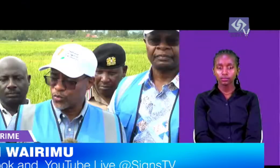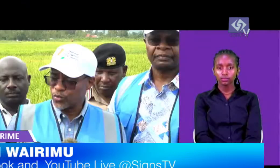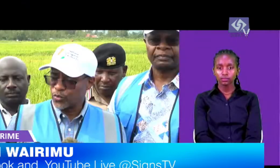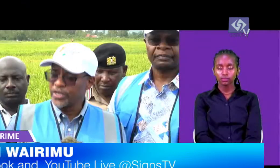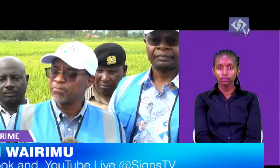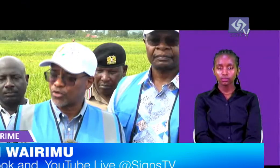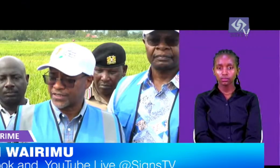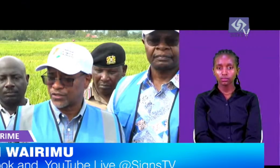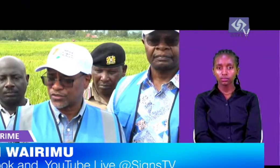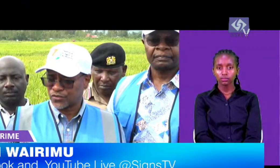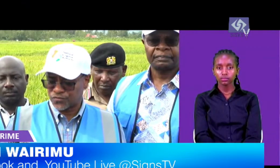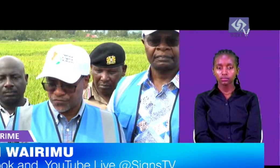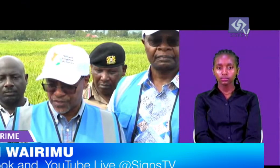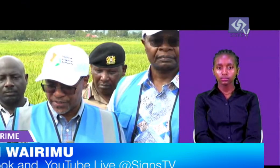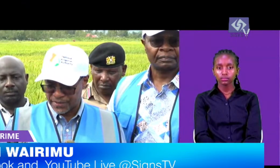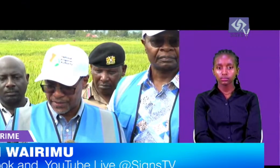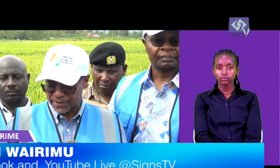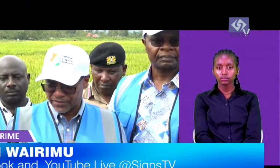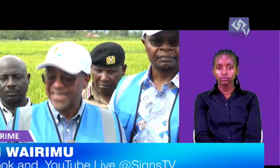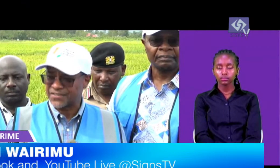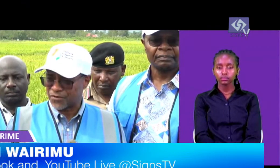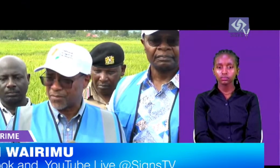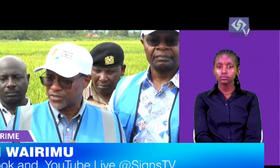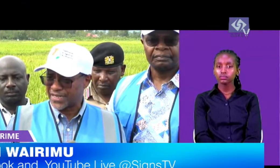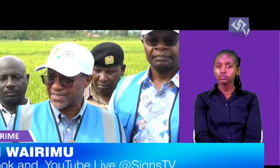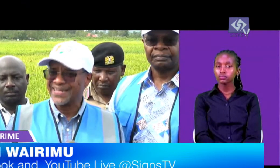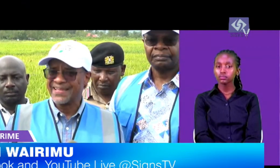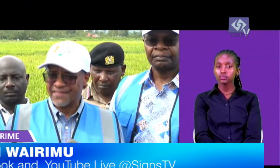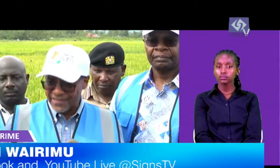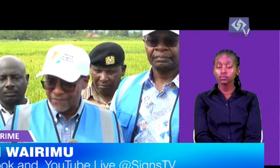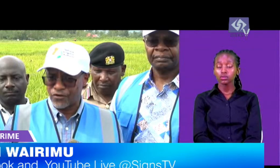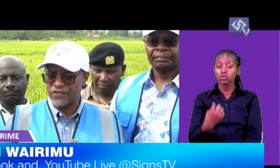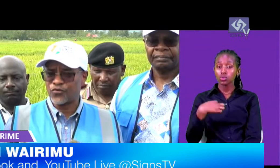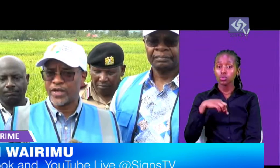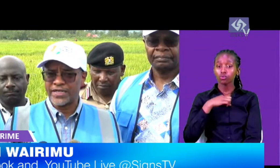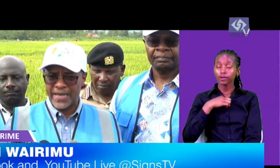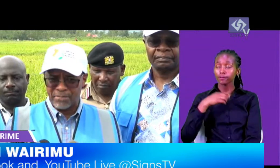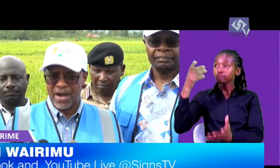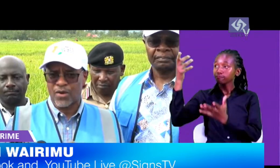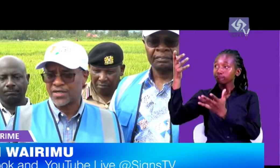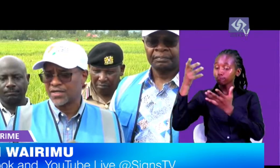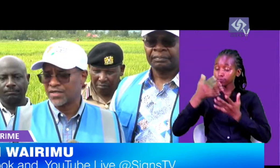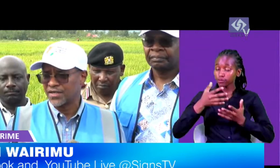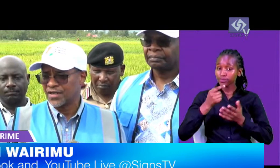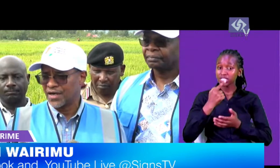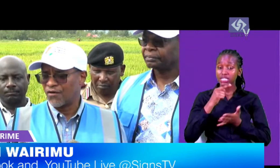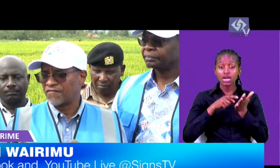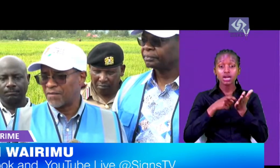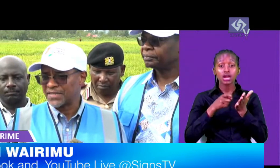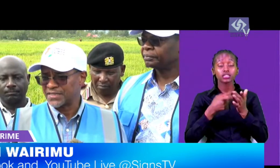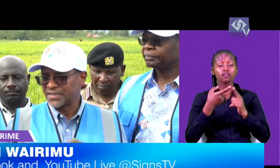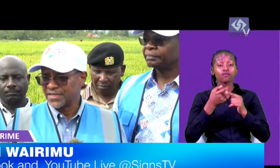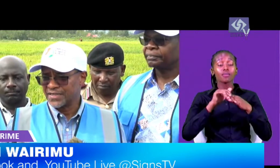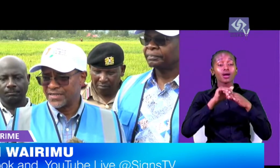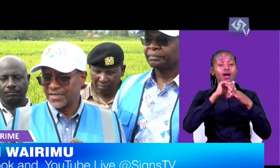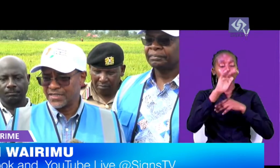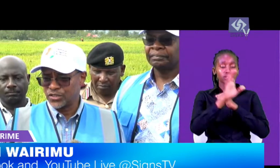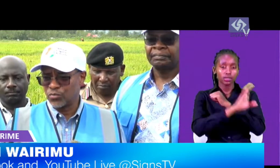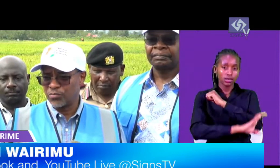We import a lot of rice from outside. Therefore, if we empower our farmers, then it will